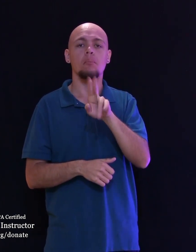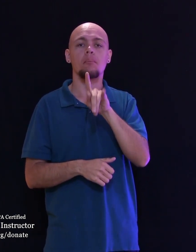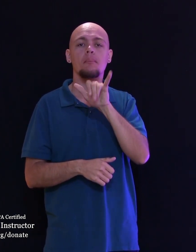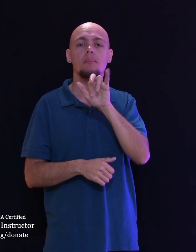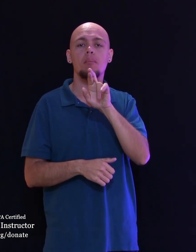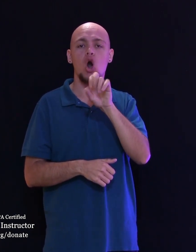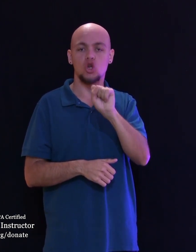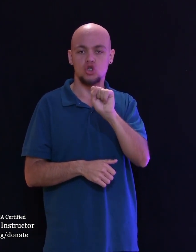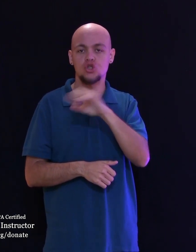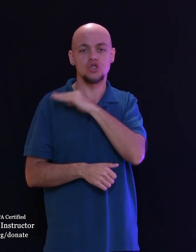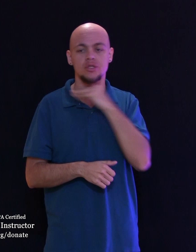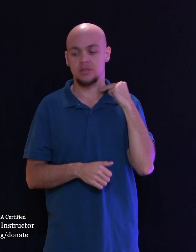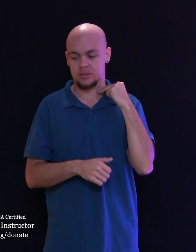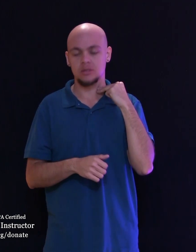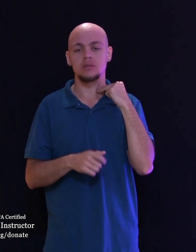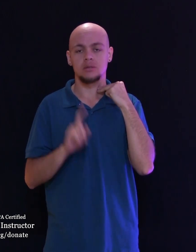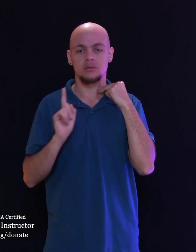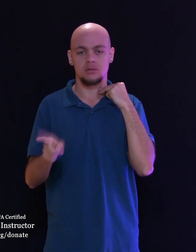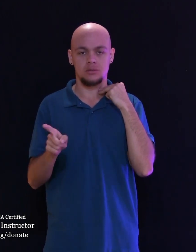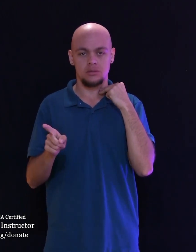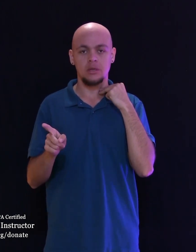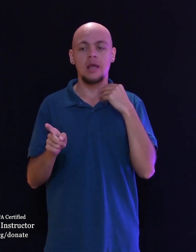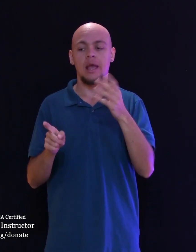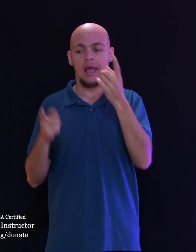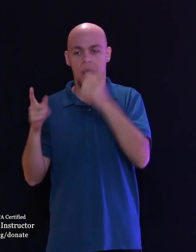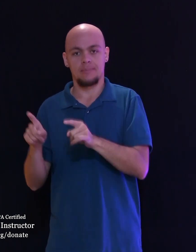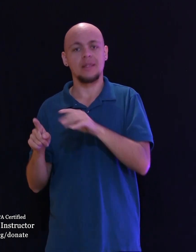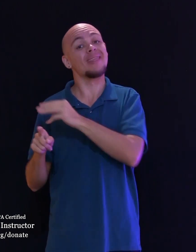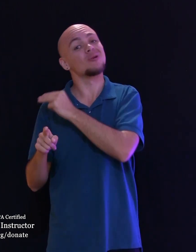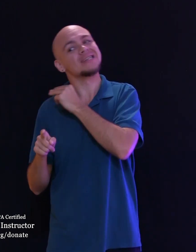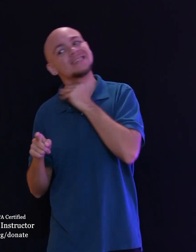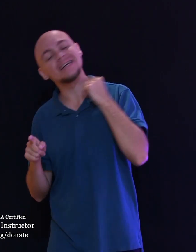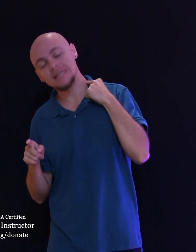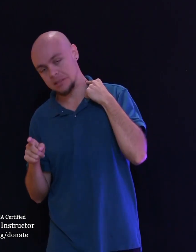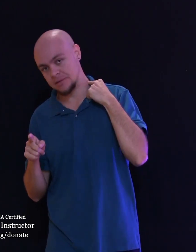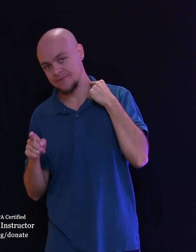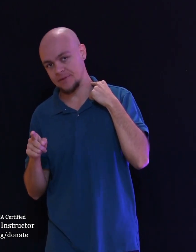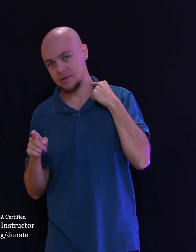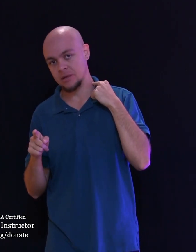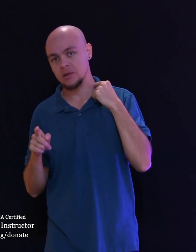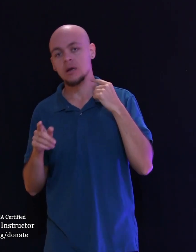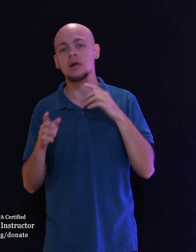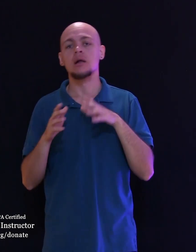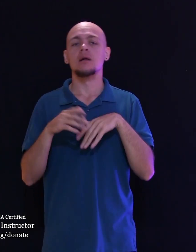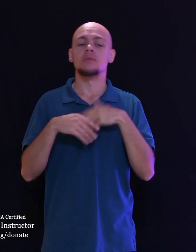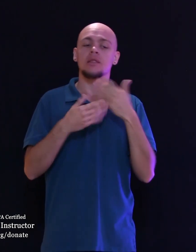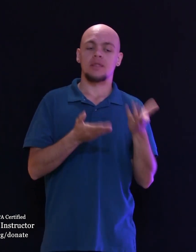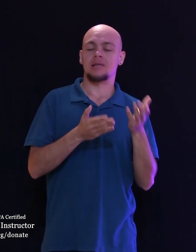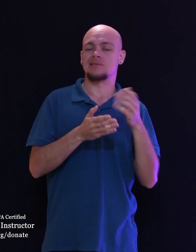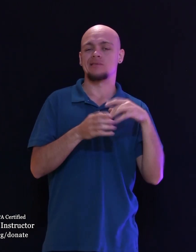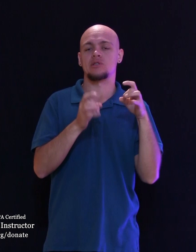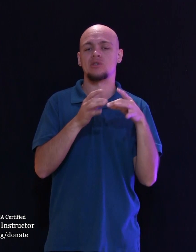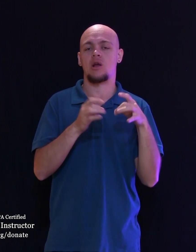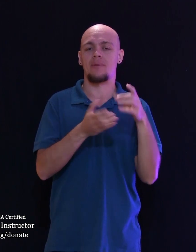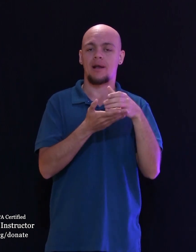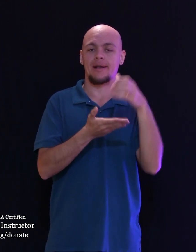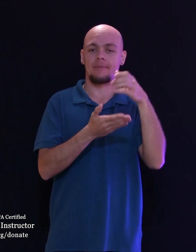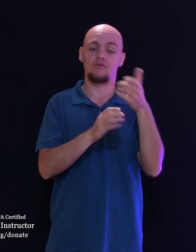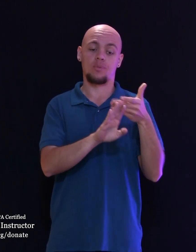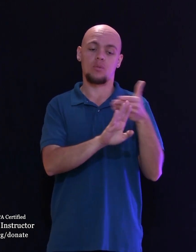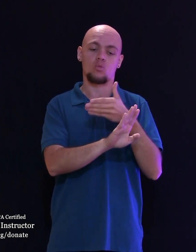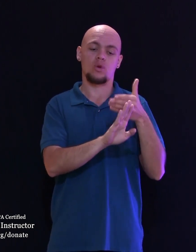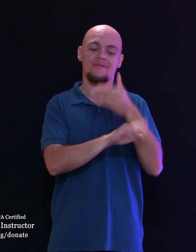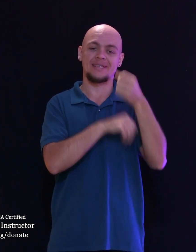cup was not persecution. This picture here, right, shows Starbucks cups from the